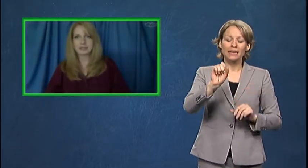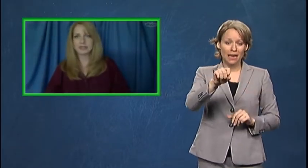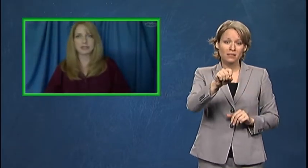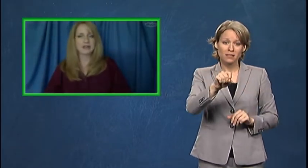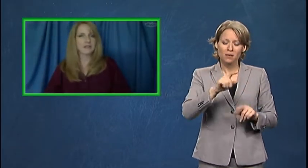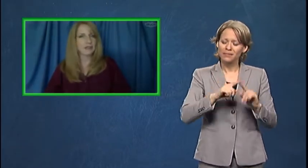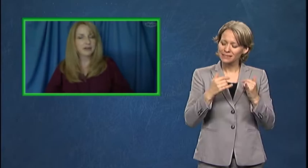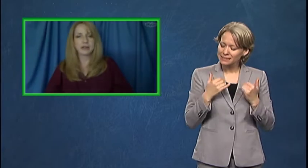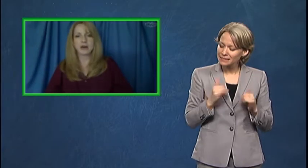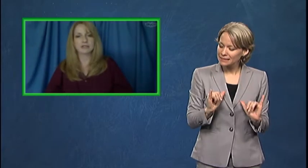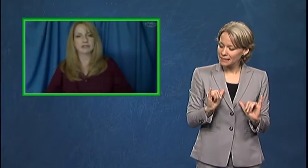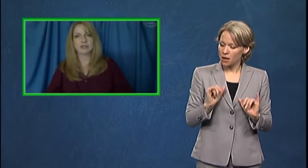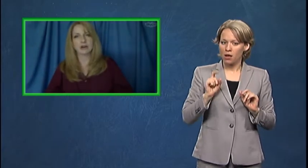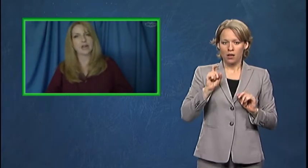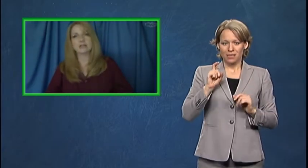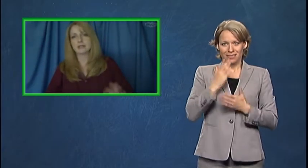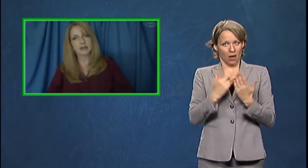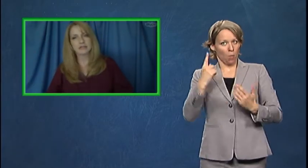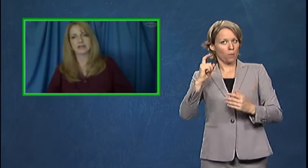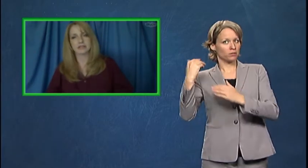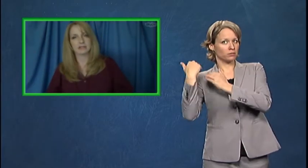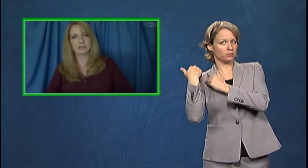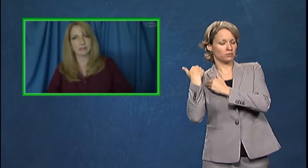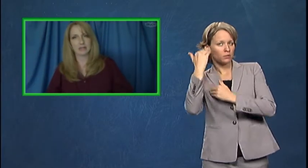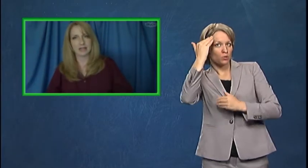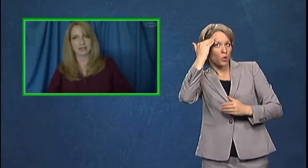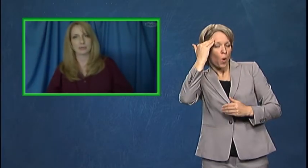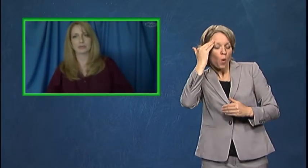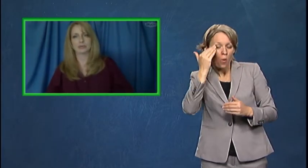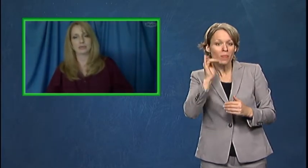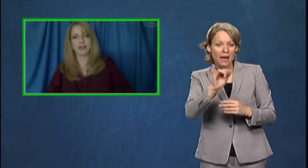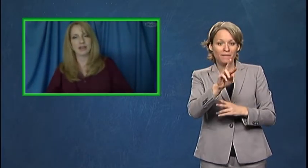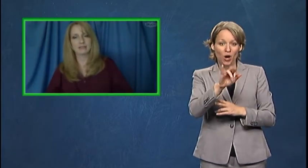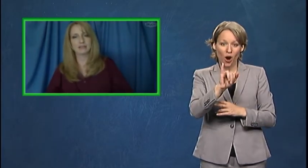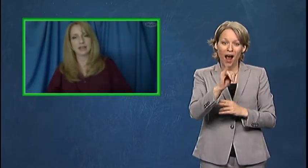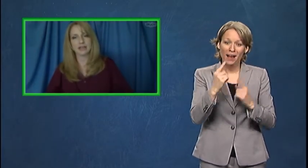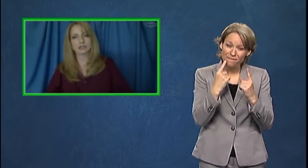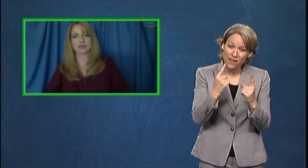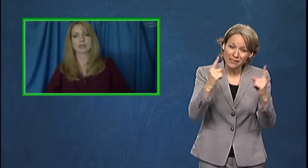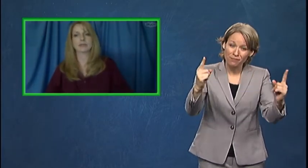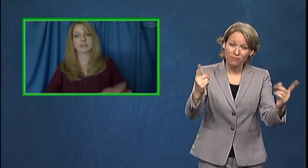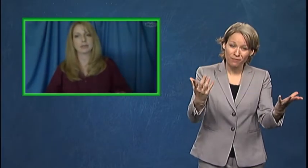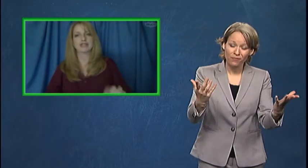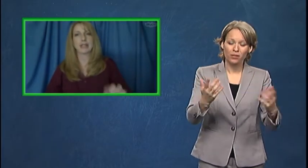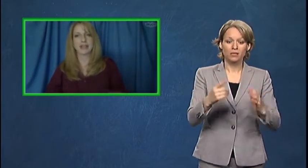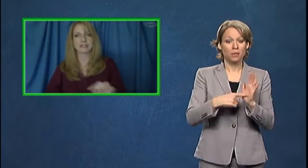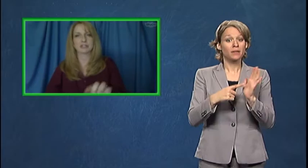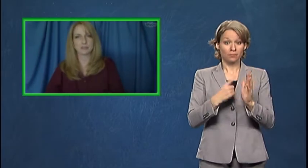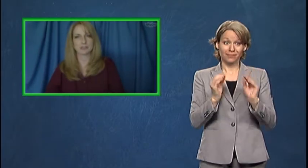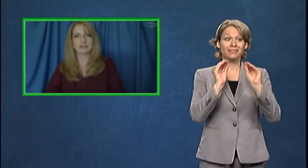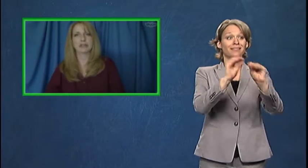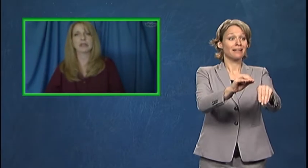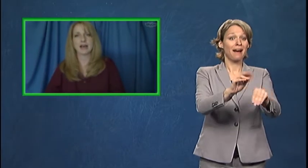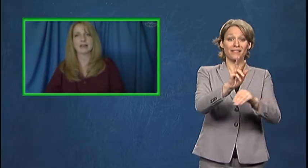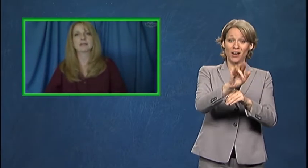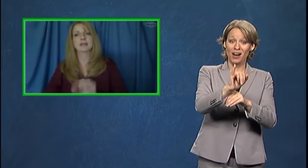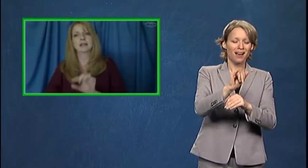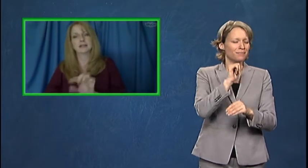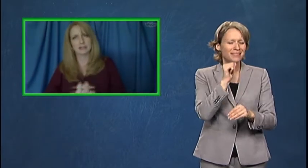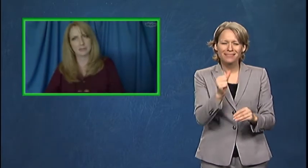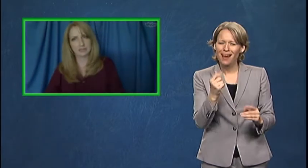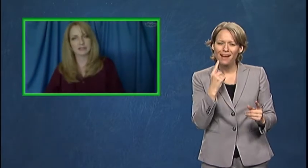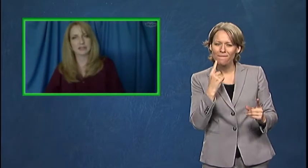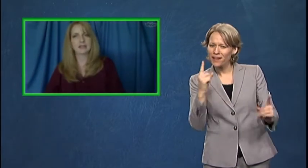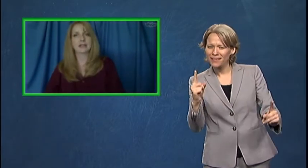effective. Very often VRI is not effective in some classrooms, and we have to make sure that we're looking at the specific class,